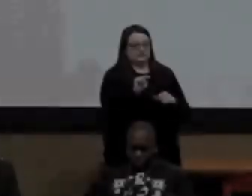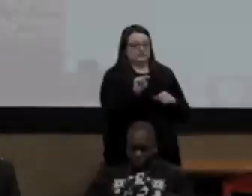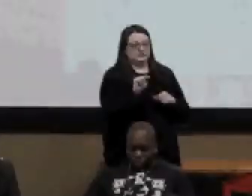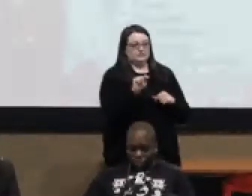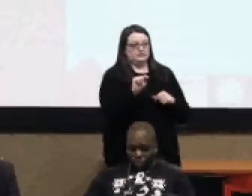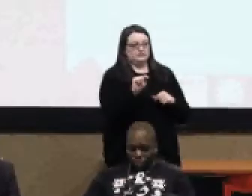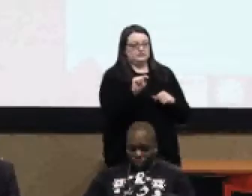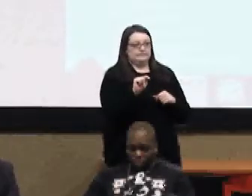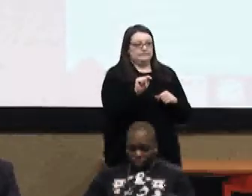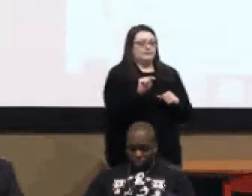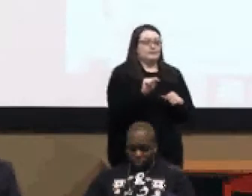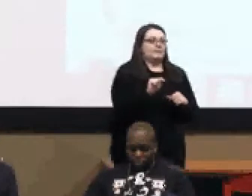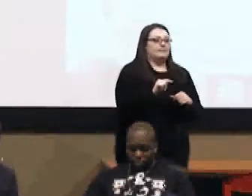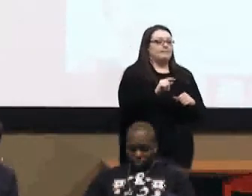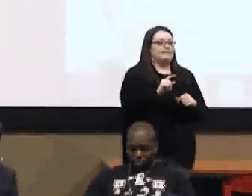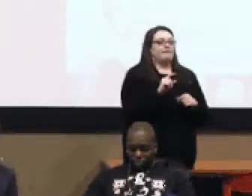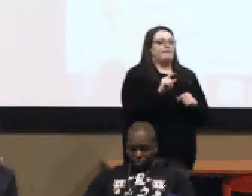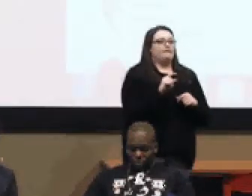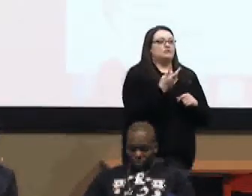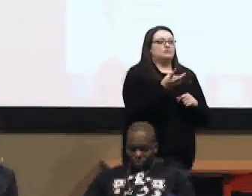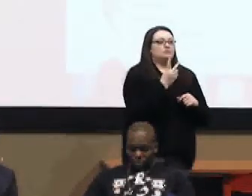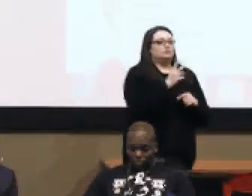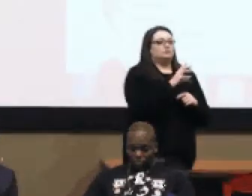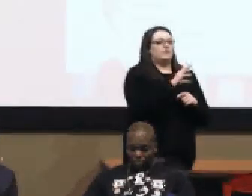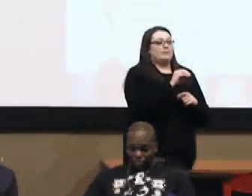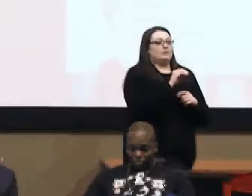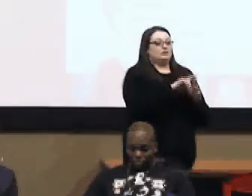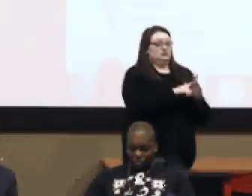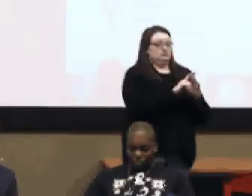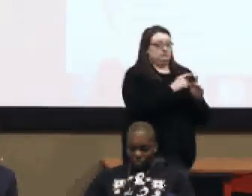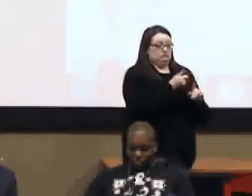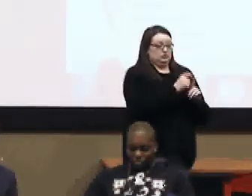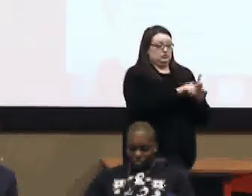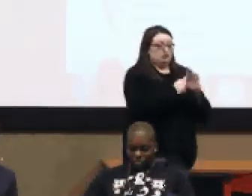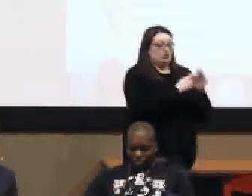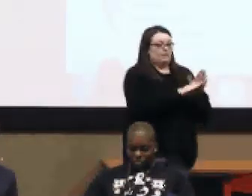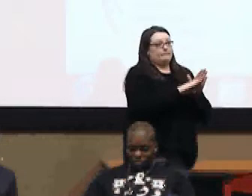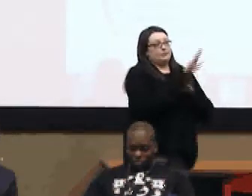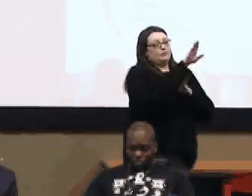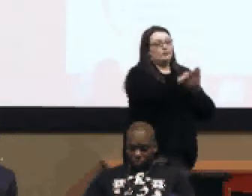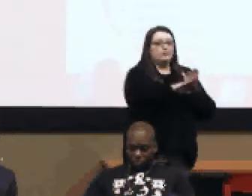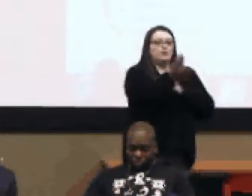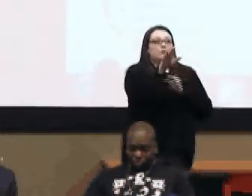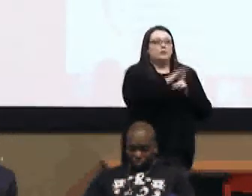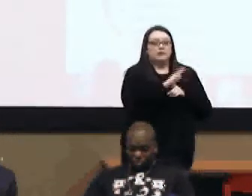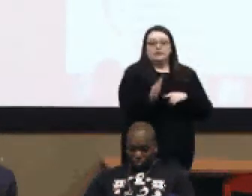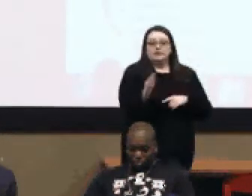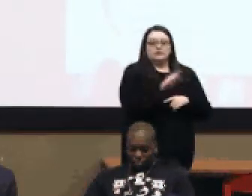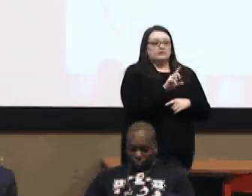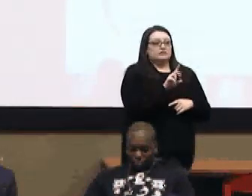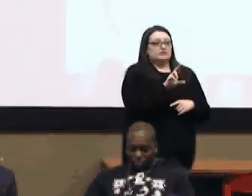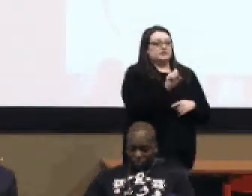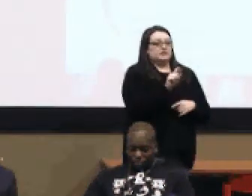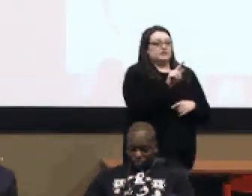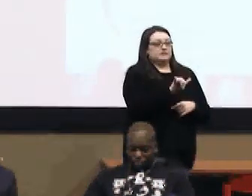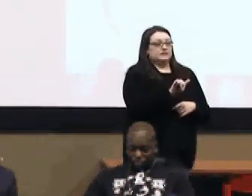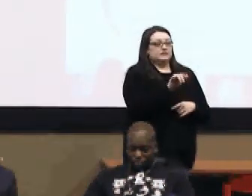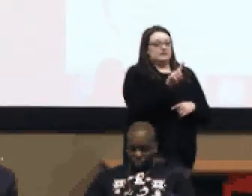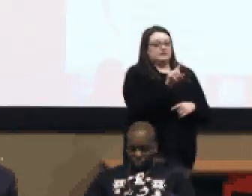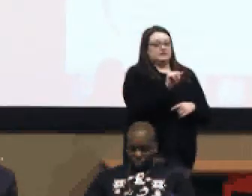Start another company called Hello Holiday. It's now blowing up. It's kind of crazy. Next here is Dusty Davidson. Dusty Davidson's been involved